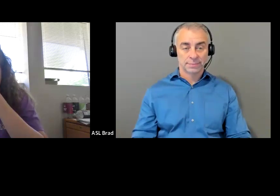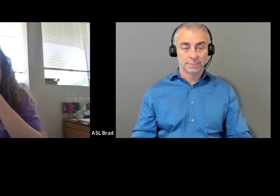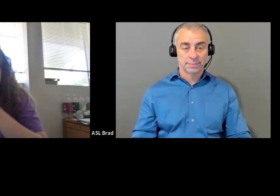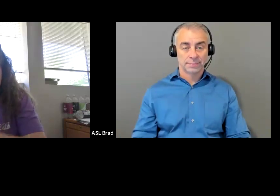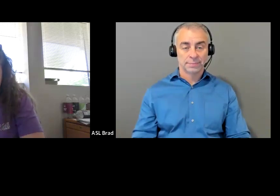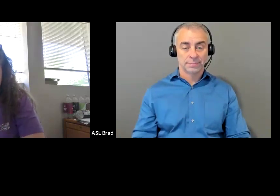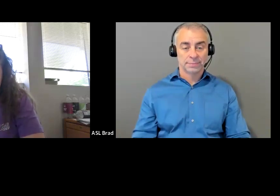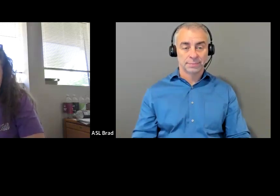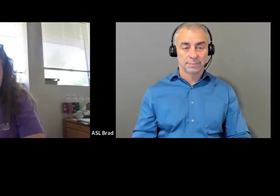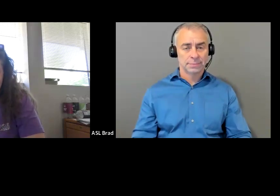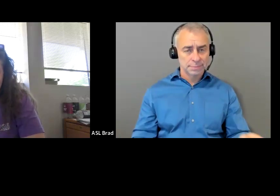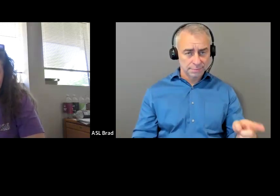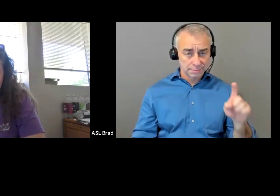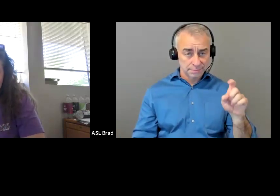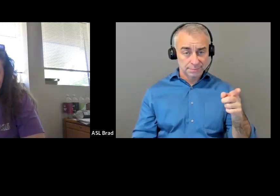What